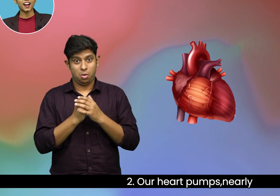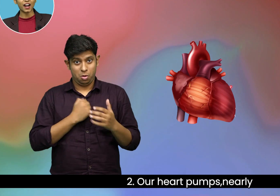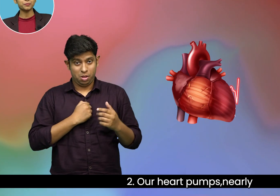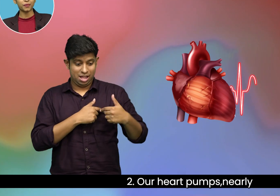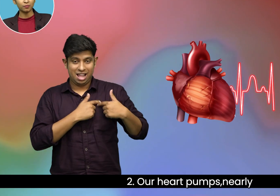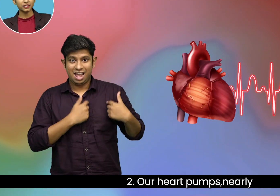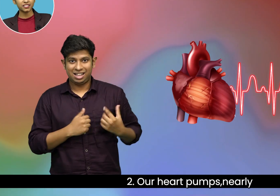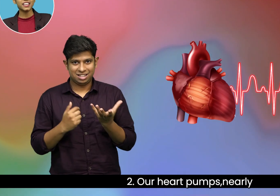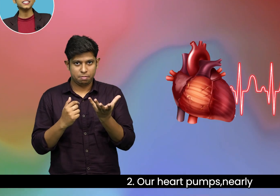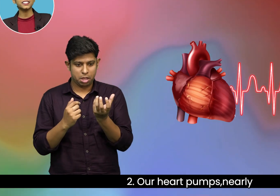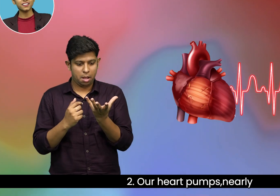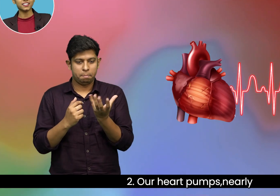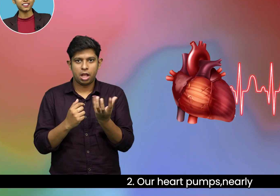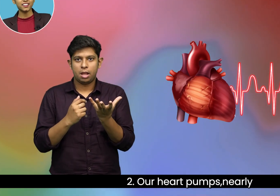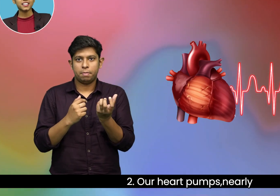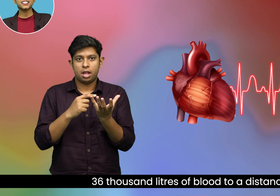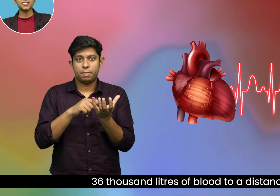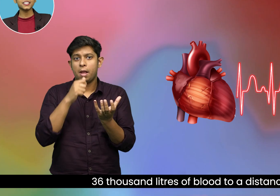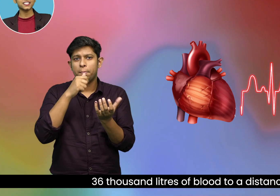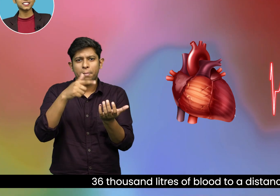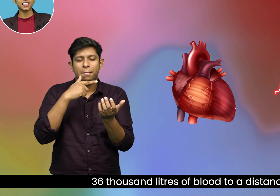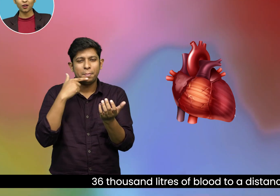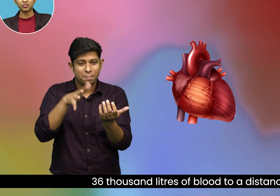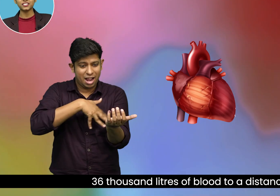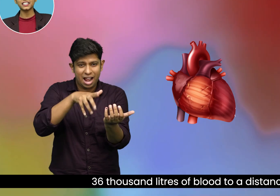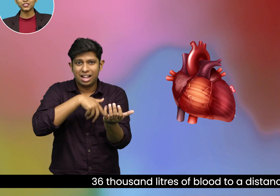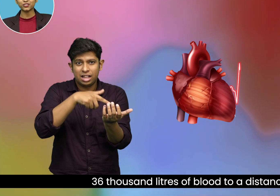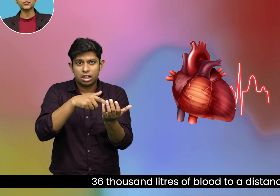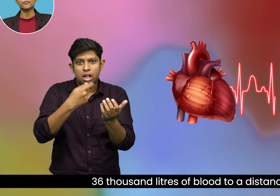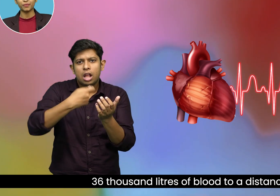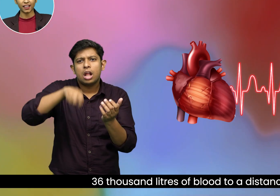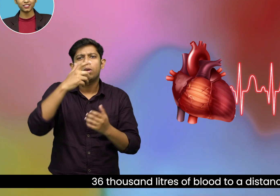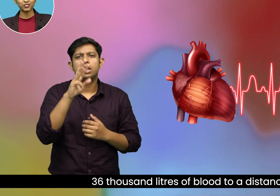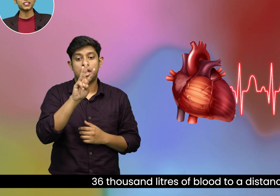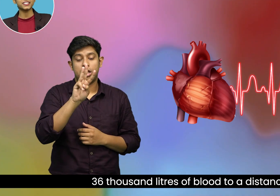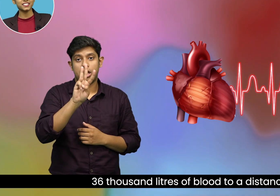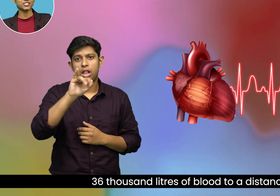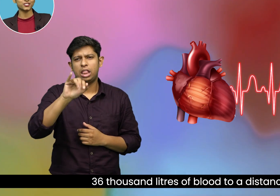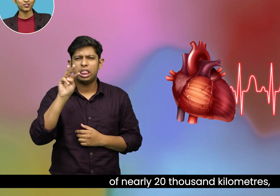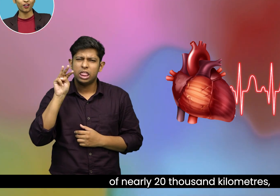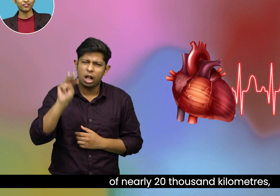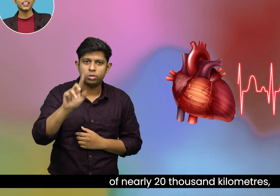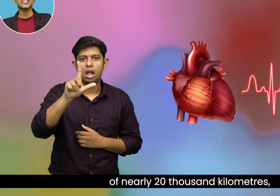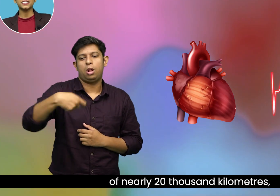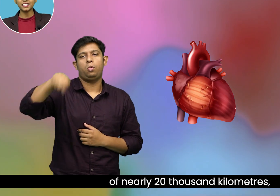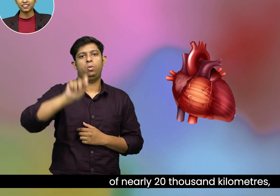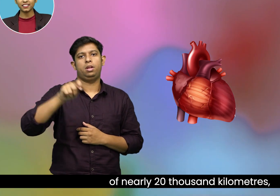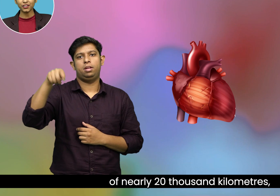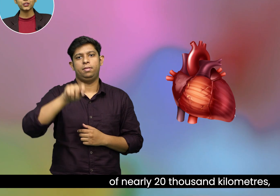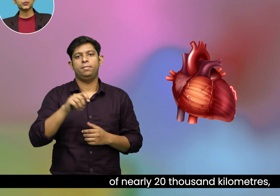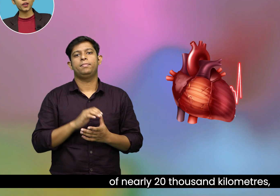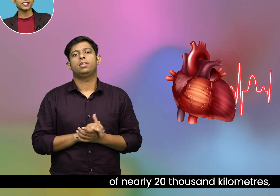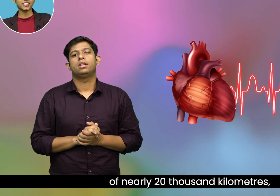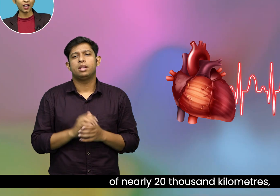Our heart pumps nearly 36,000 liters of blood to a distance of